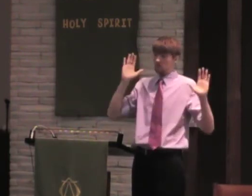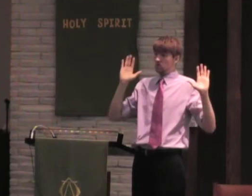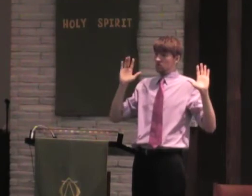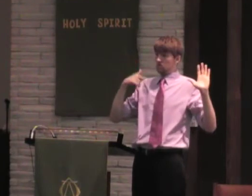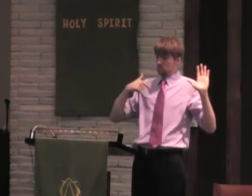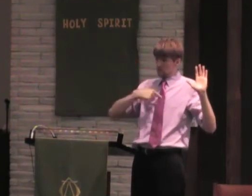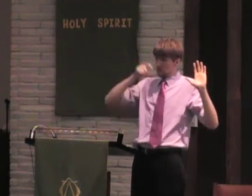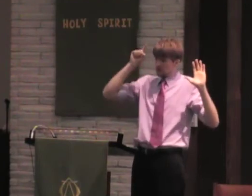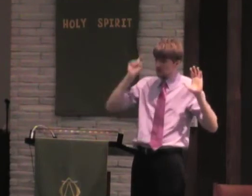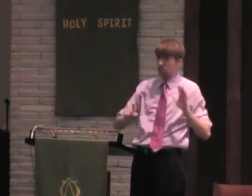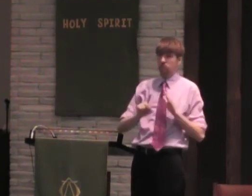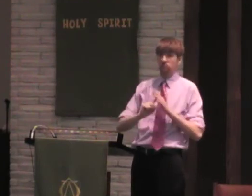faith.